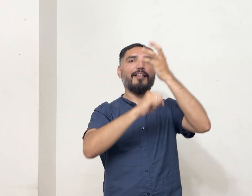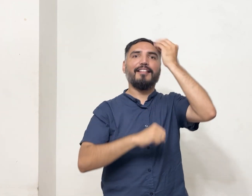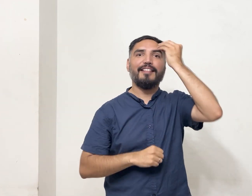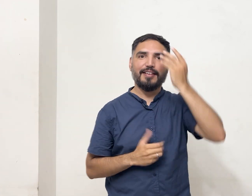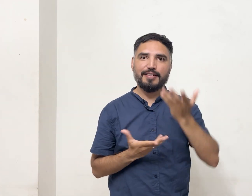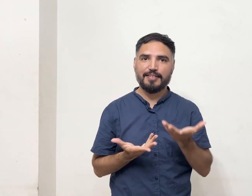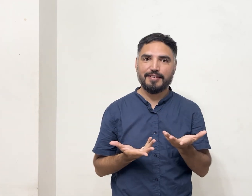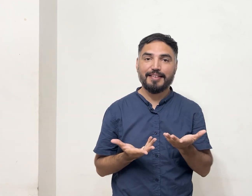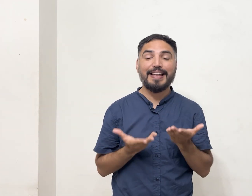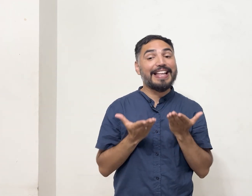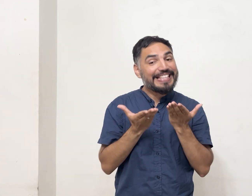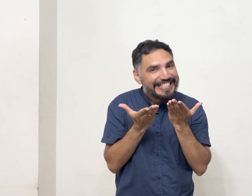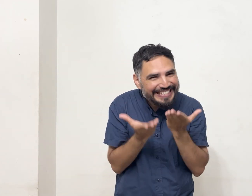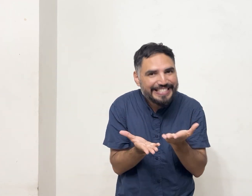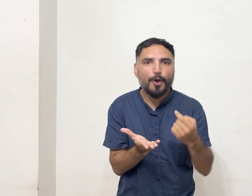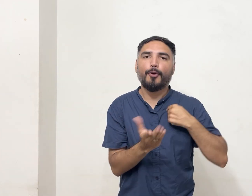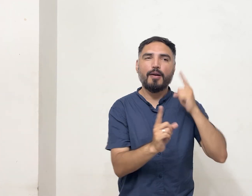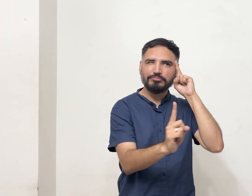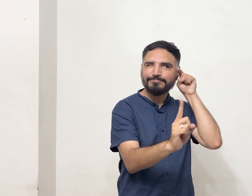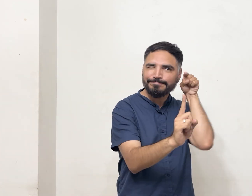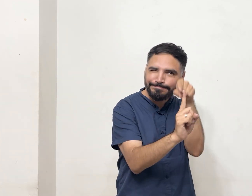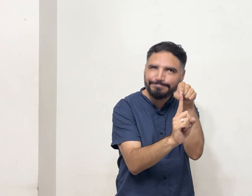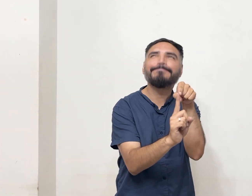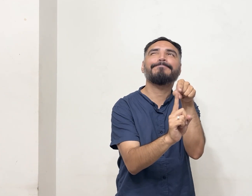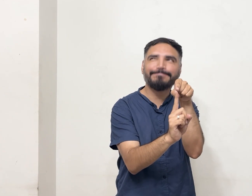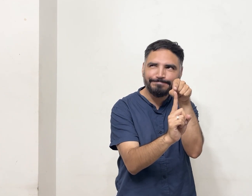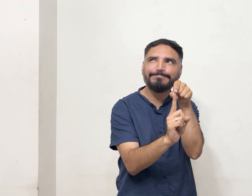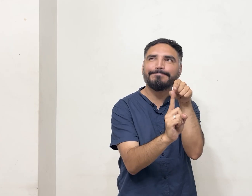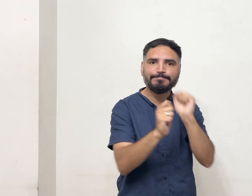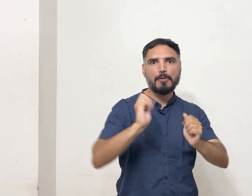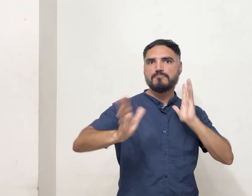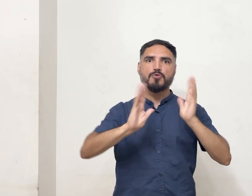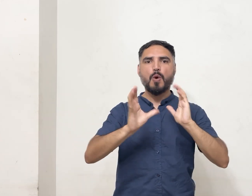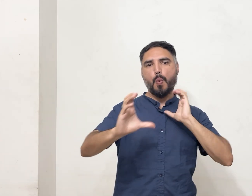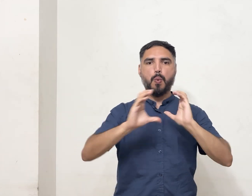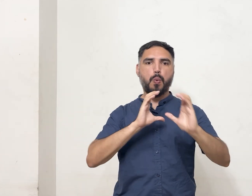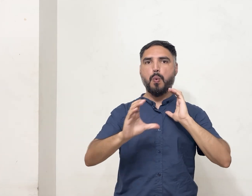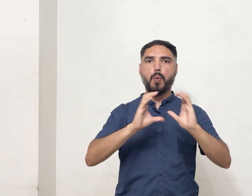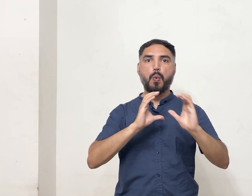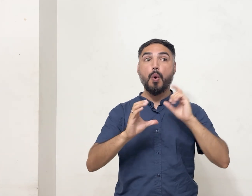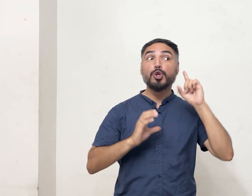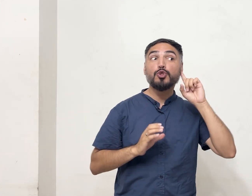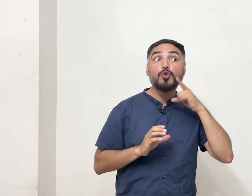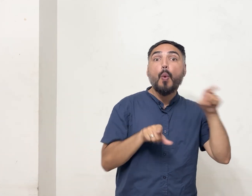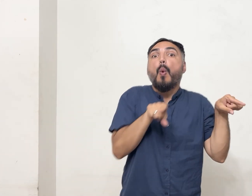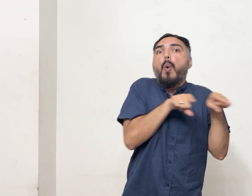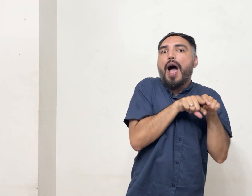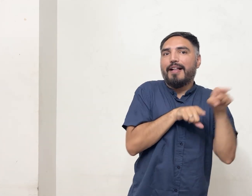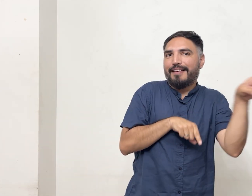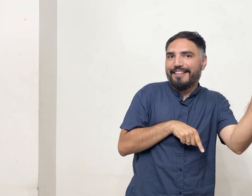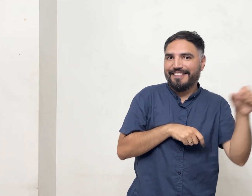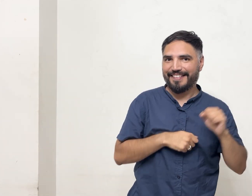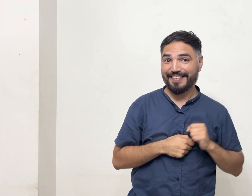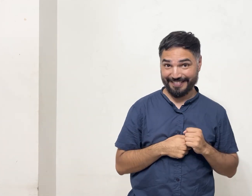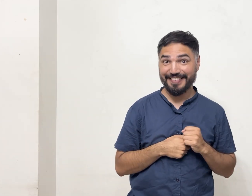and understand the message. That's exactly my goal. They communicate effectively, just as deaf people do